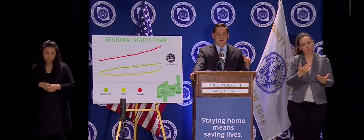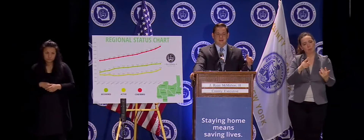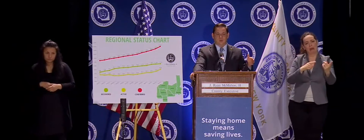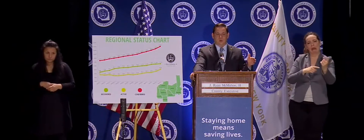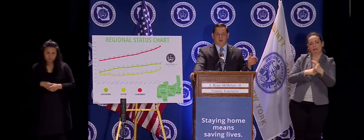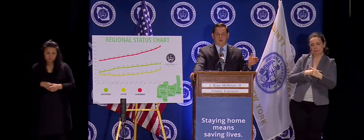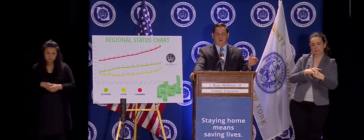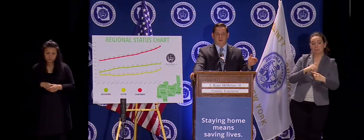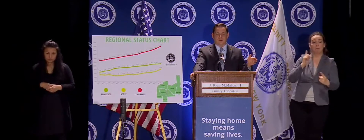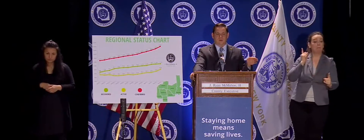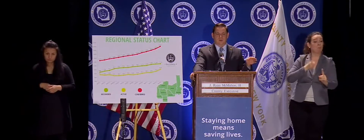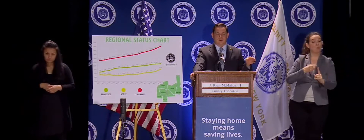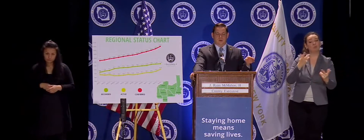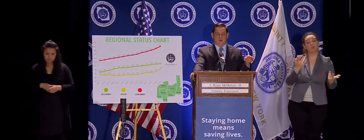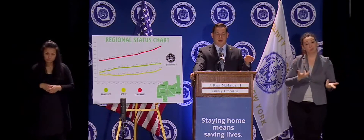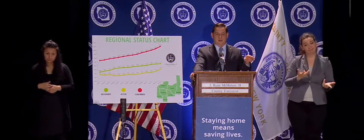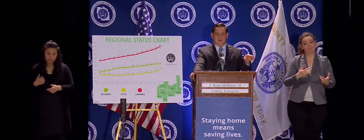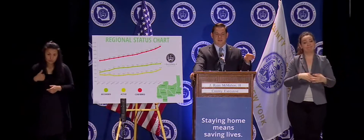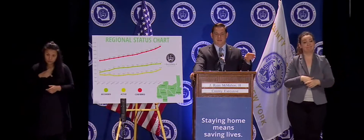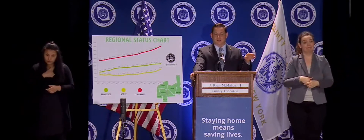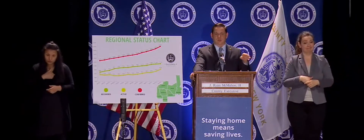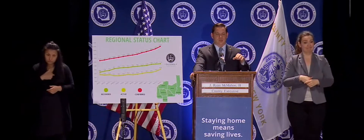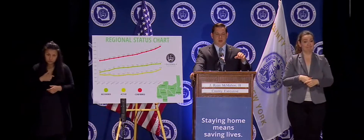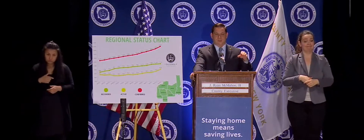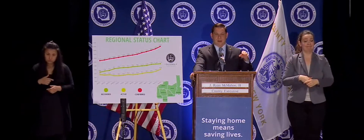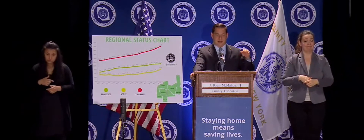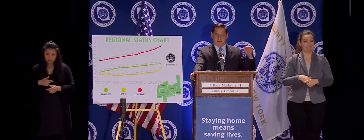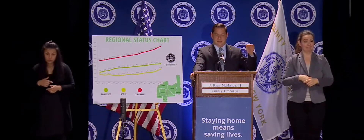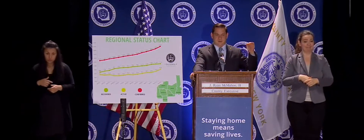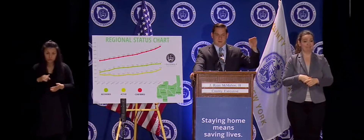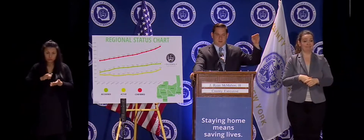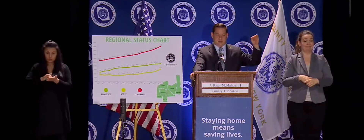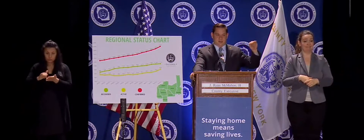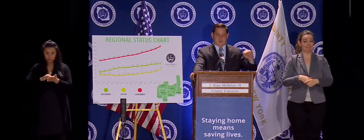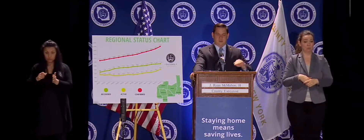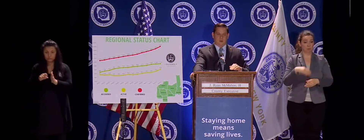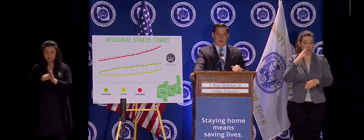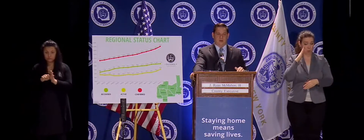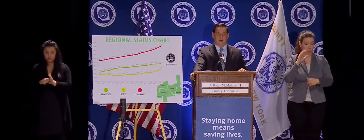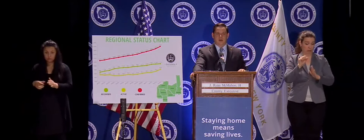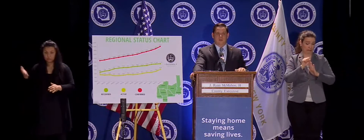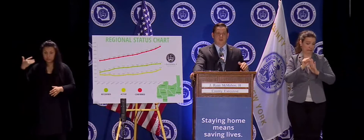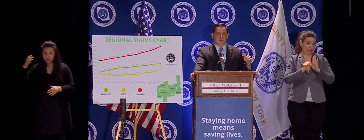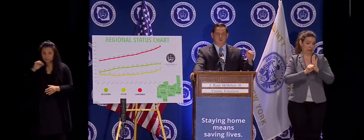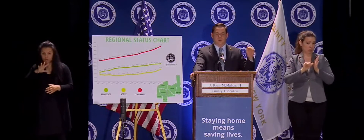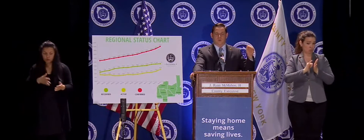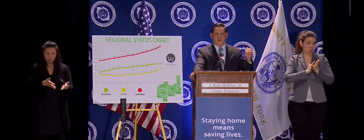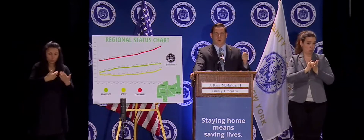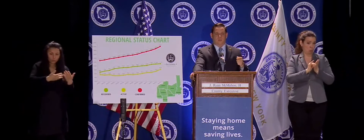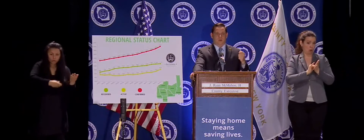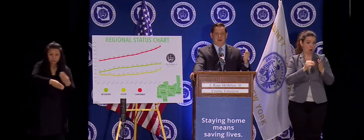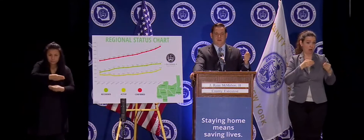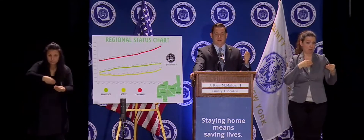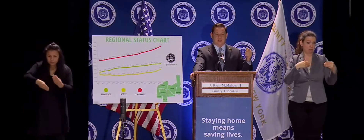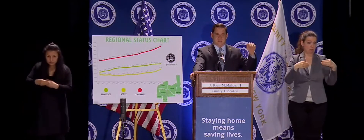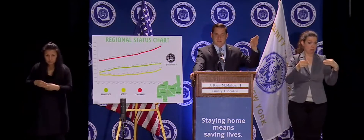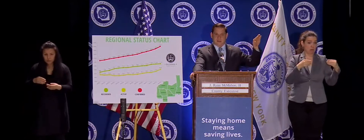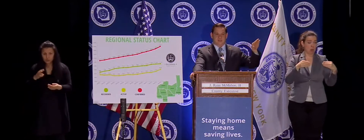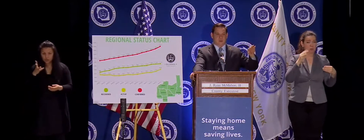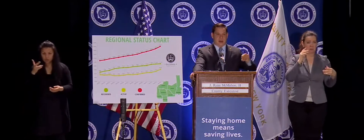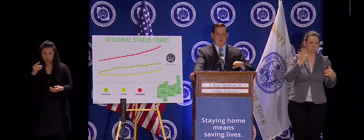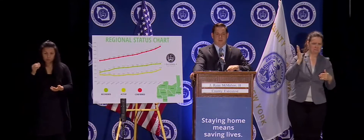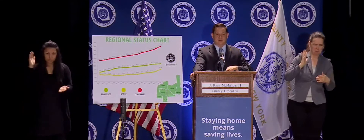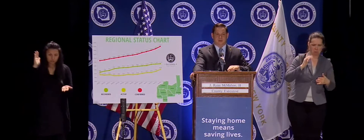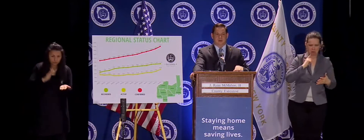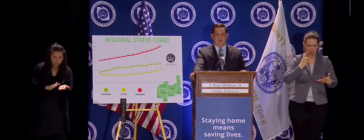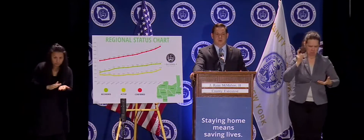that the state's loosened up that concept about caseloads going down, because when we weren't proactively testing, that's